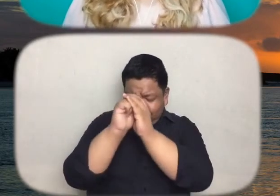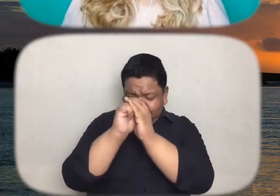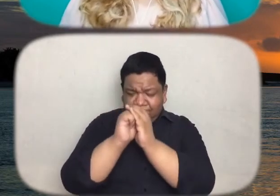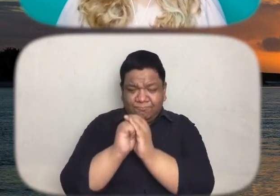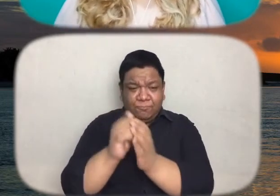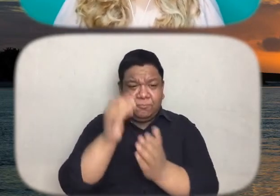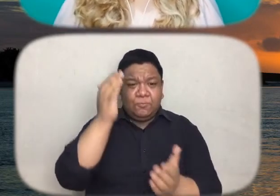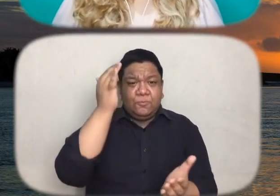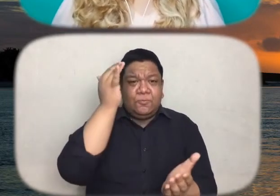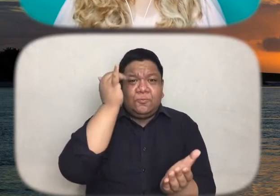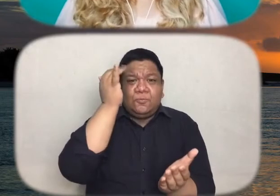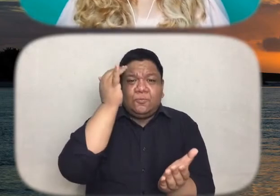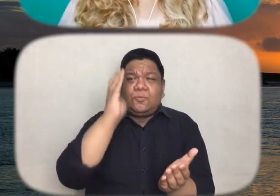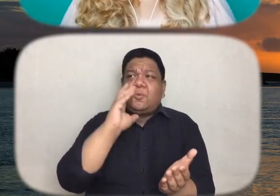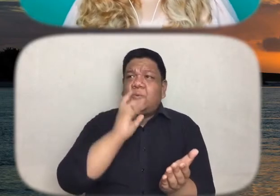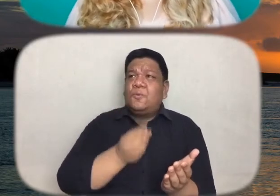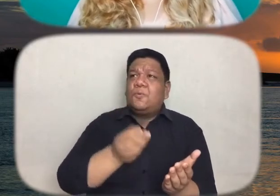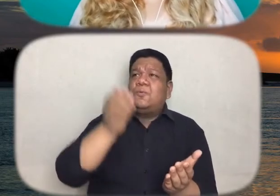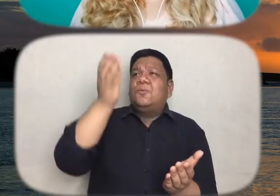because of who you